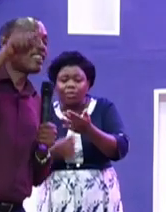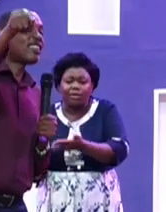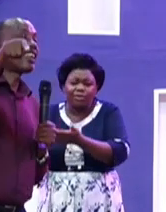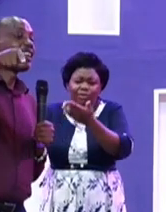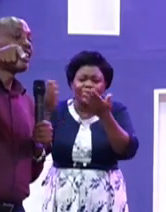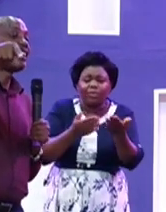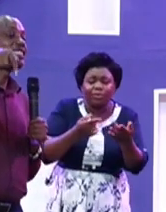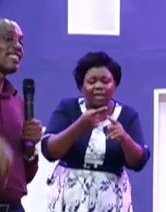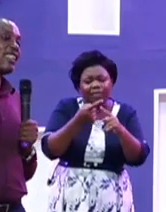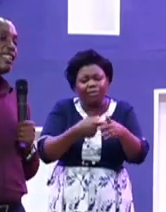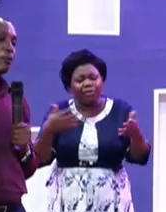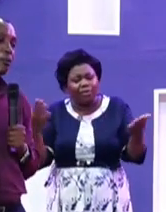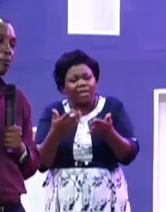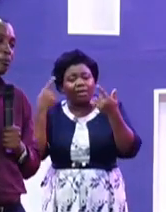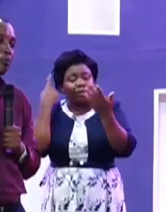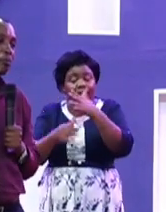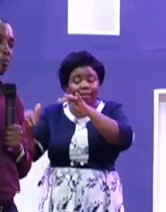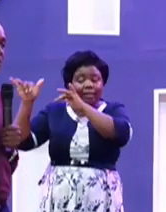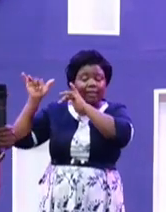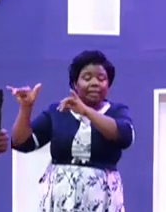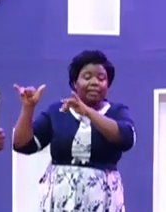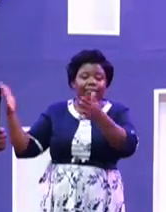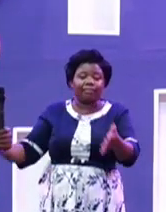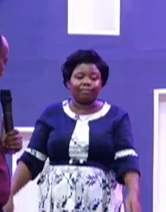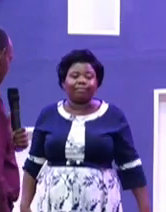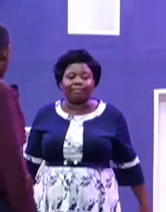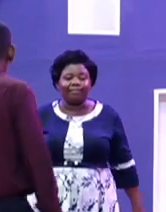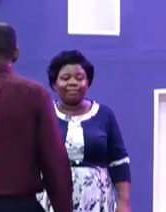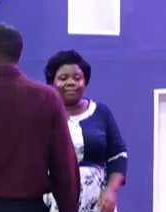ne wojje n'ekisigaddewo